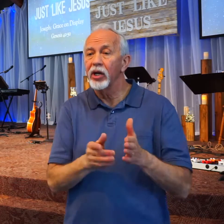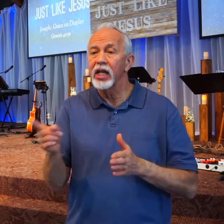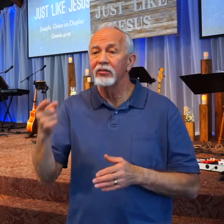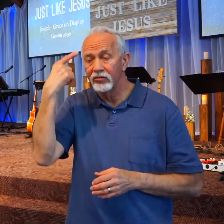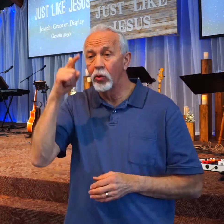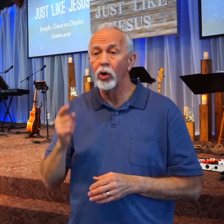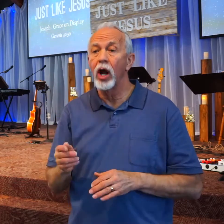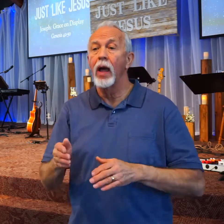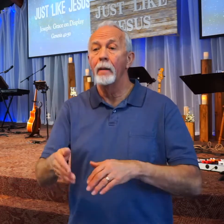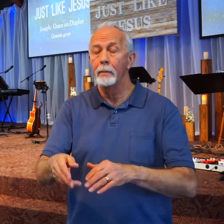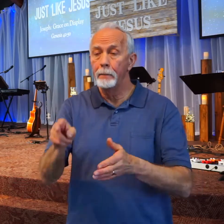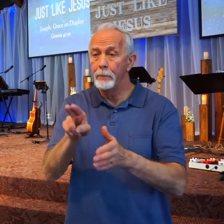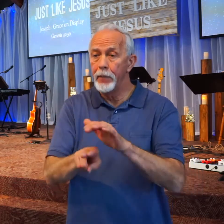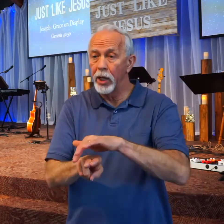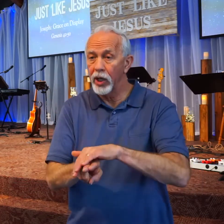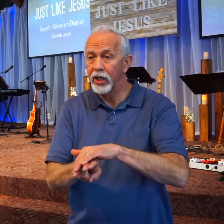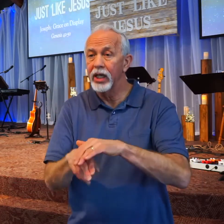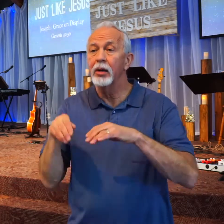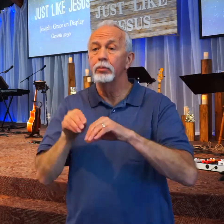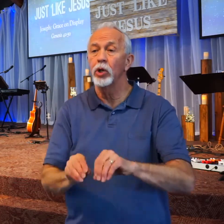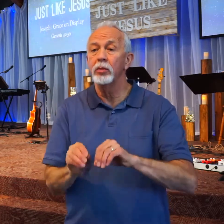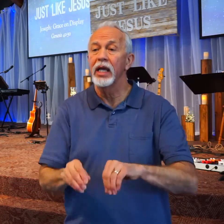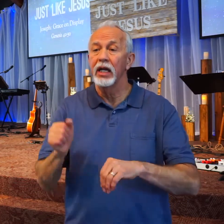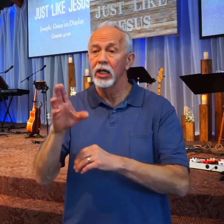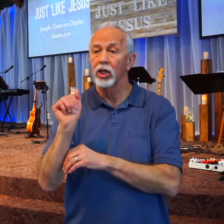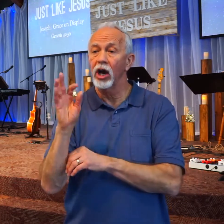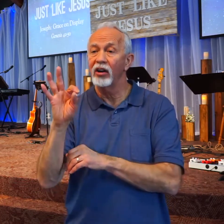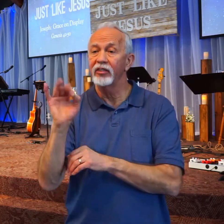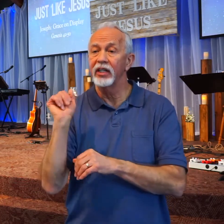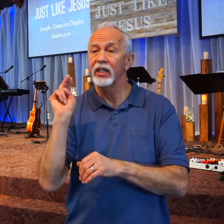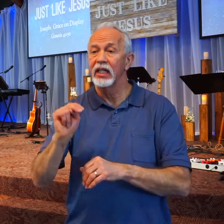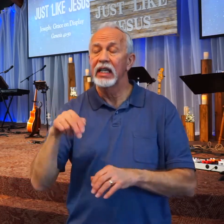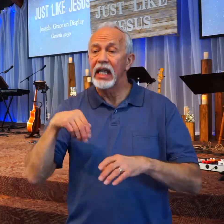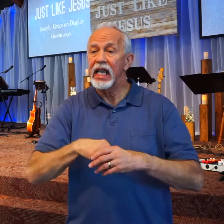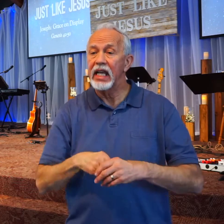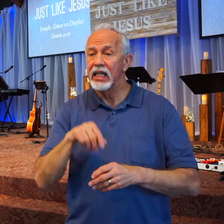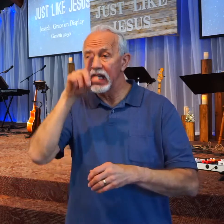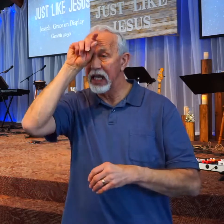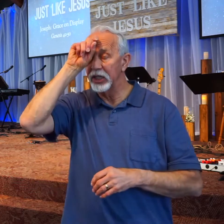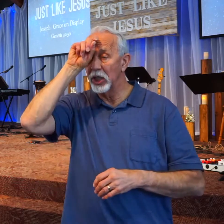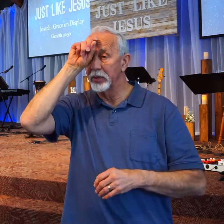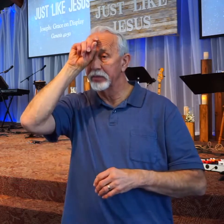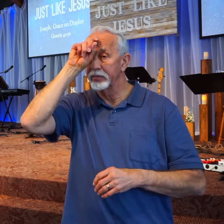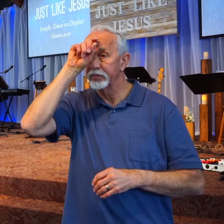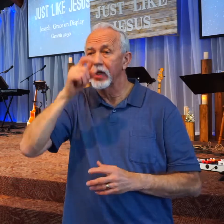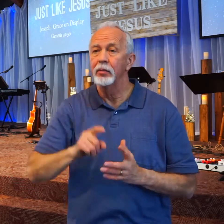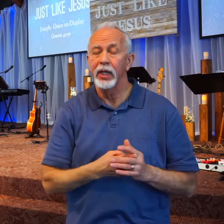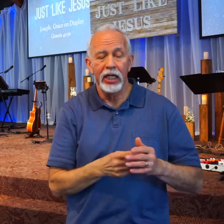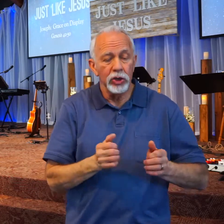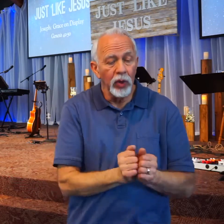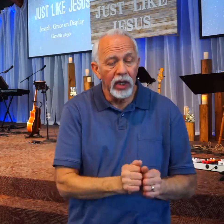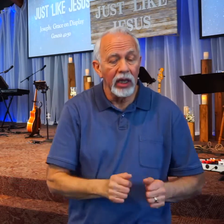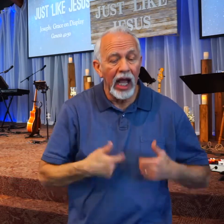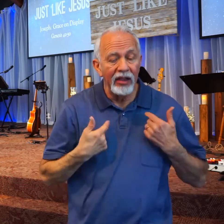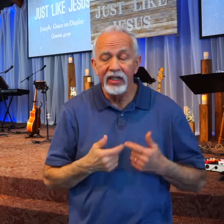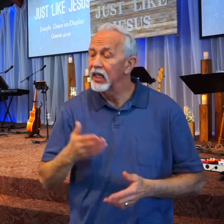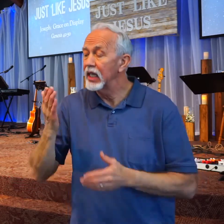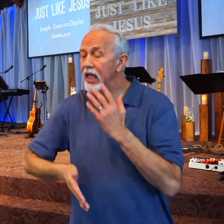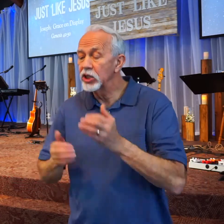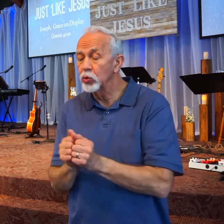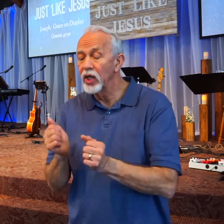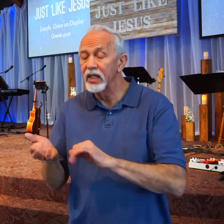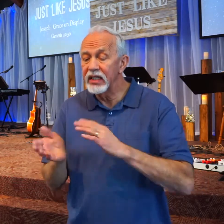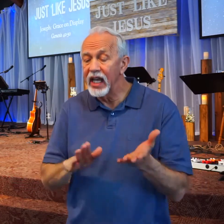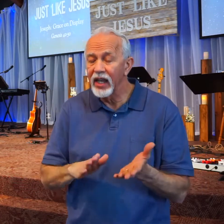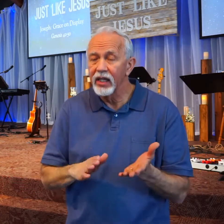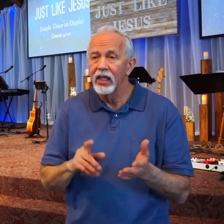coffin in Egypt. So, begins with creation, ends with a coffin, begins with life, ends with death. The question